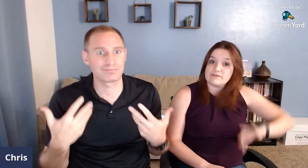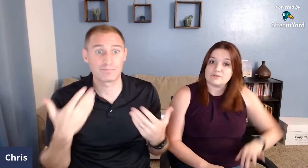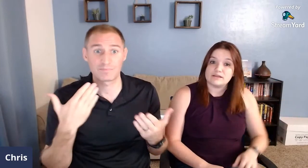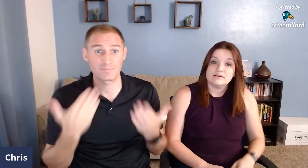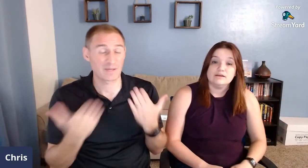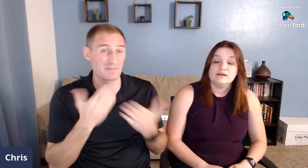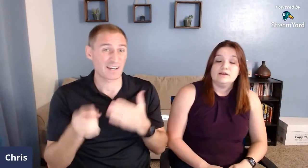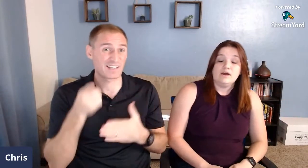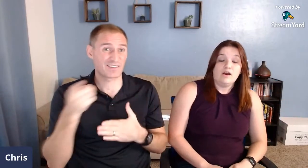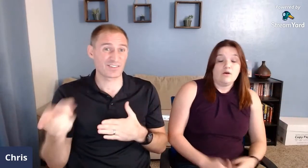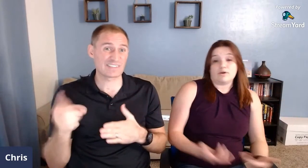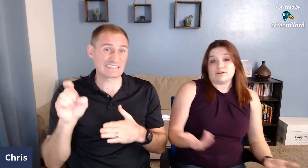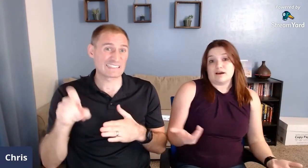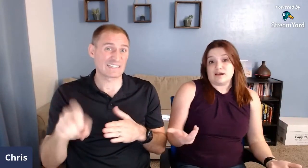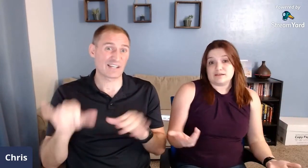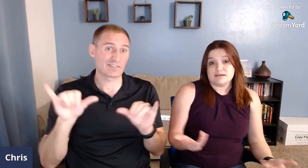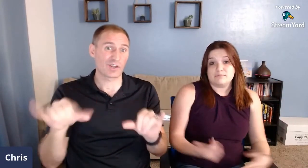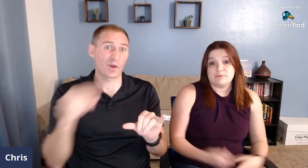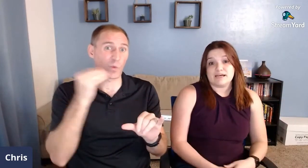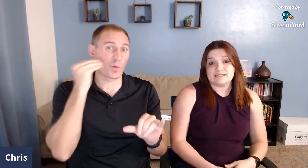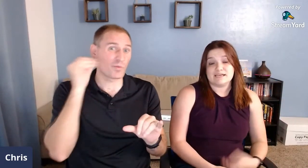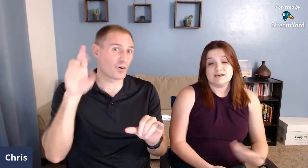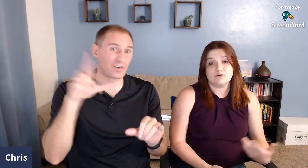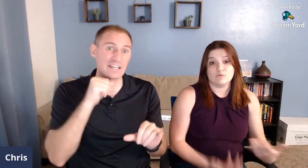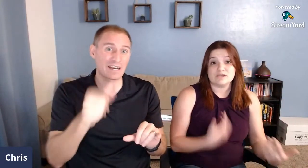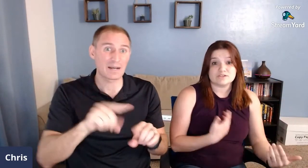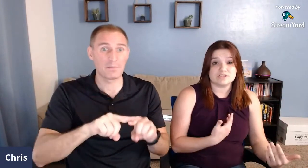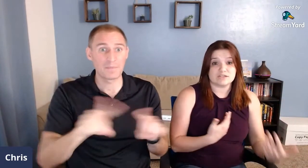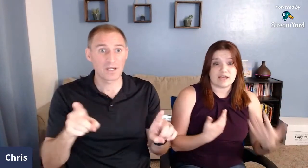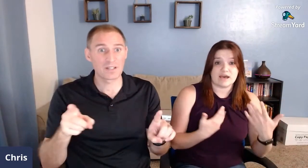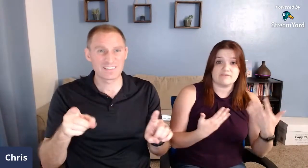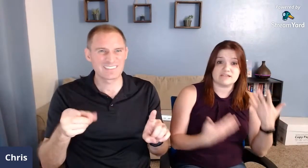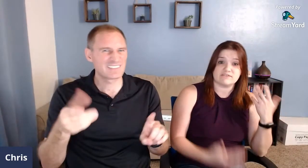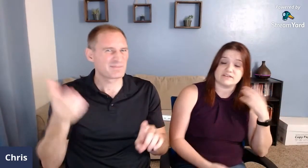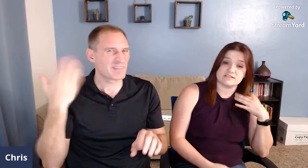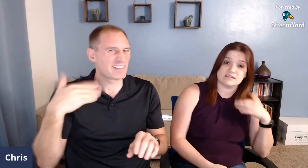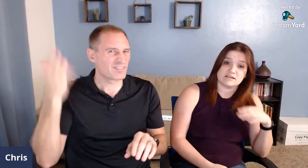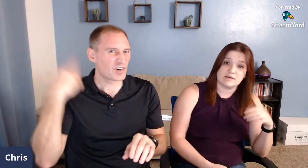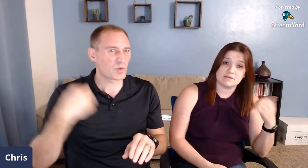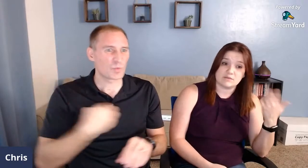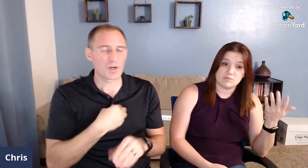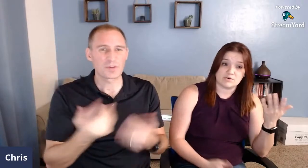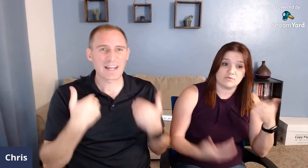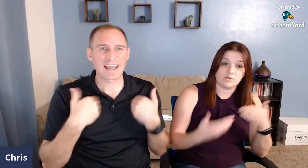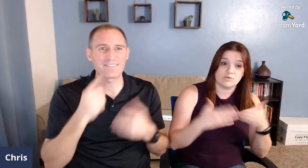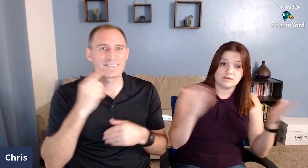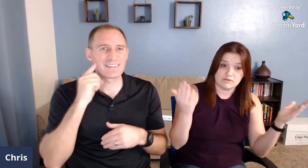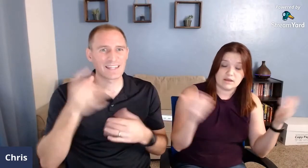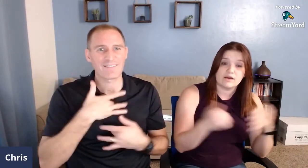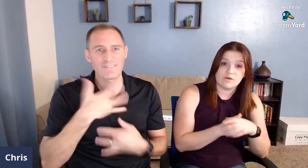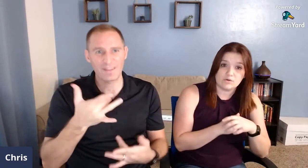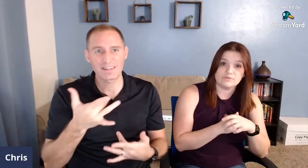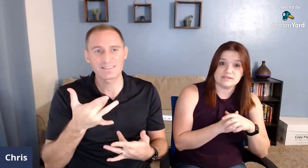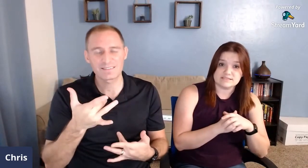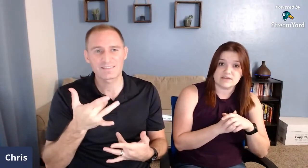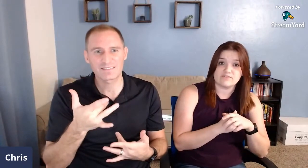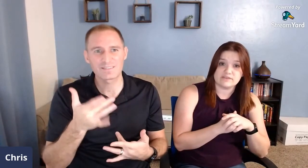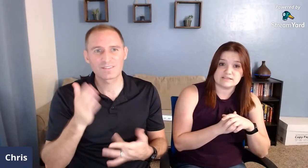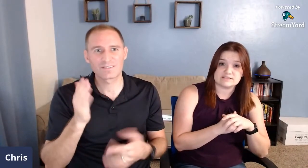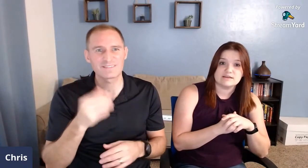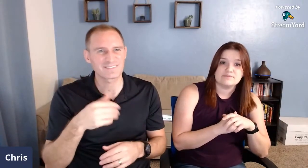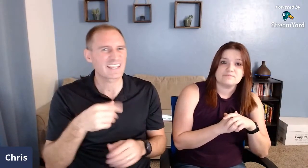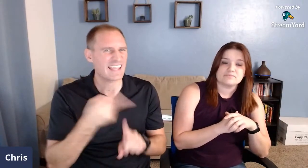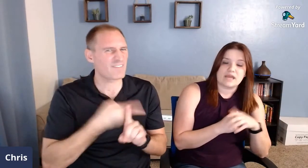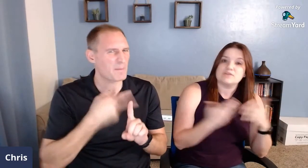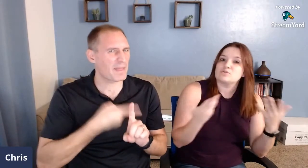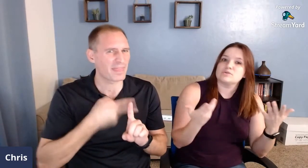lockdown like California or you're not. But we used to have deaf events. The company that we work for would hold these deaf